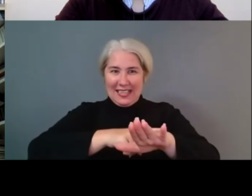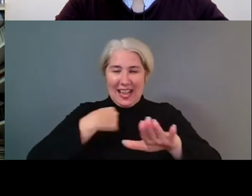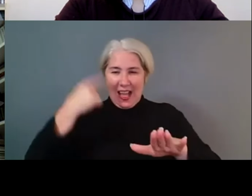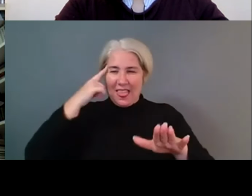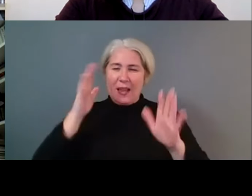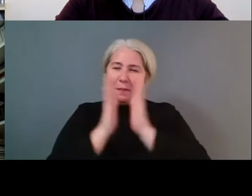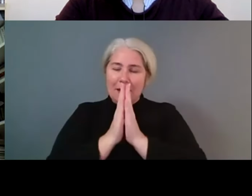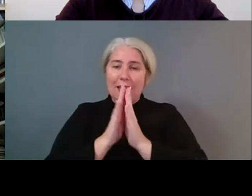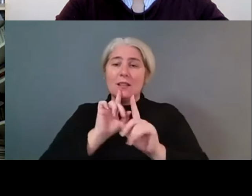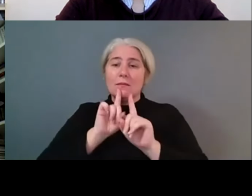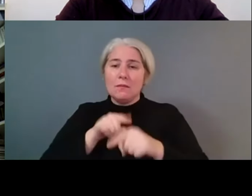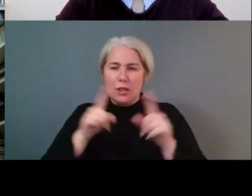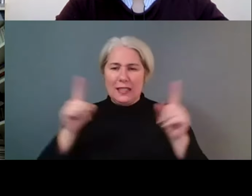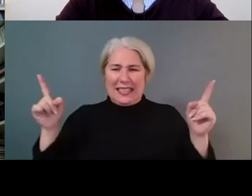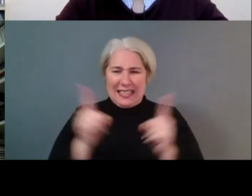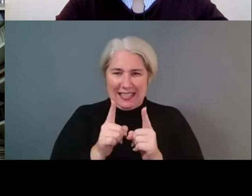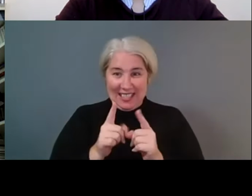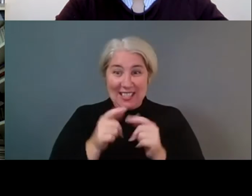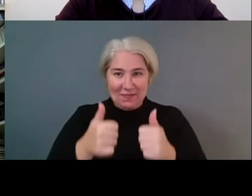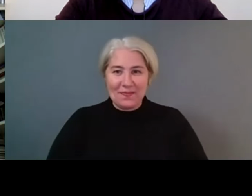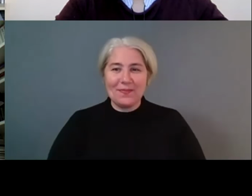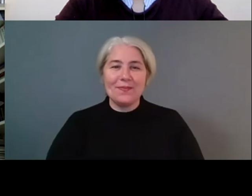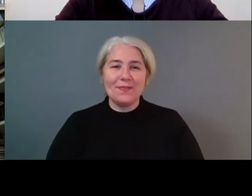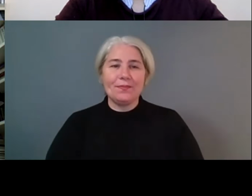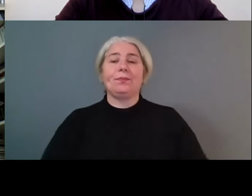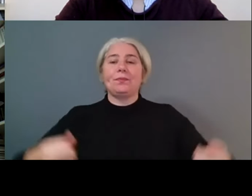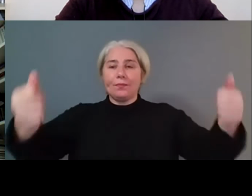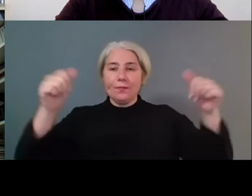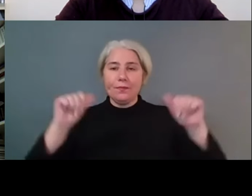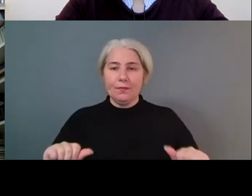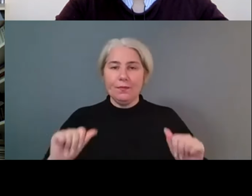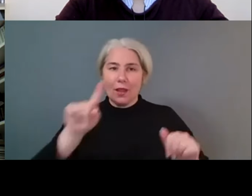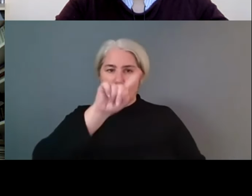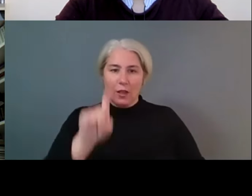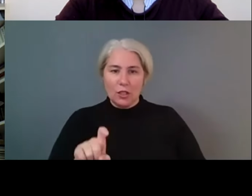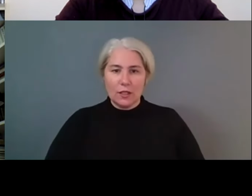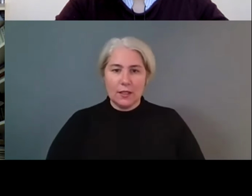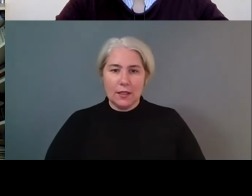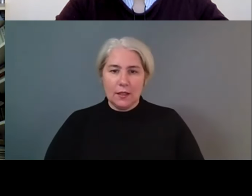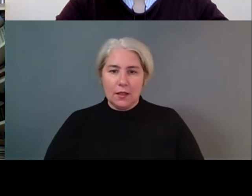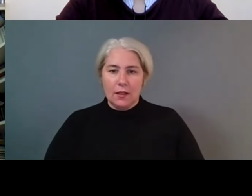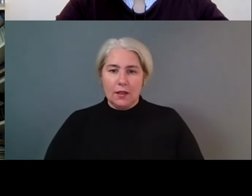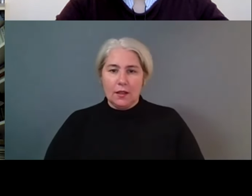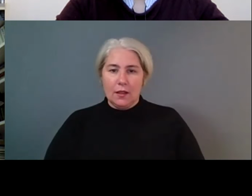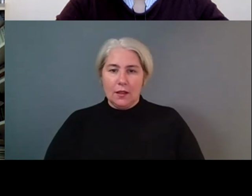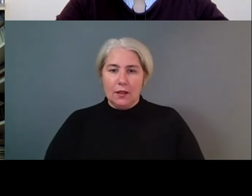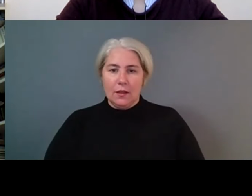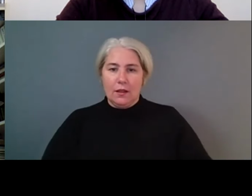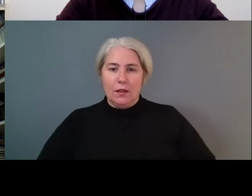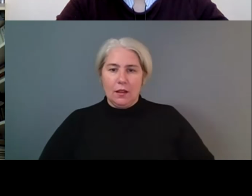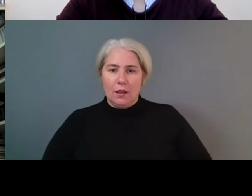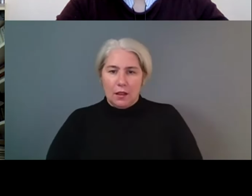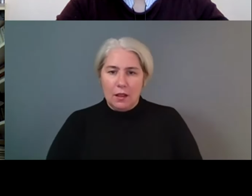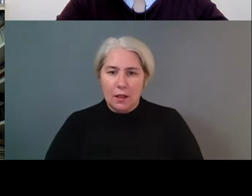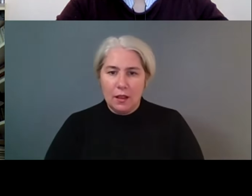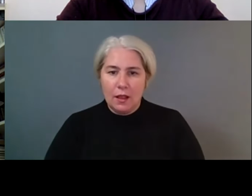brief answers to these remaining questions. The next question comes from Masayuki, and it says, now, if the DPLs want